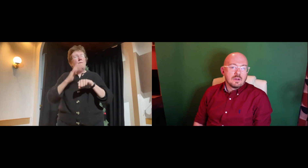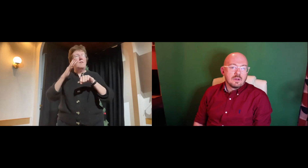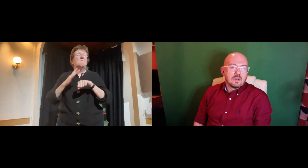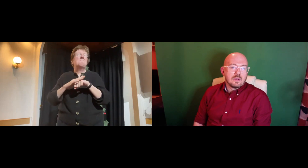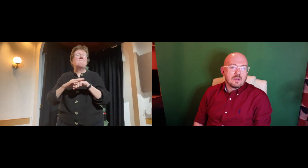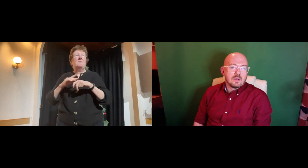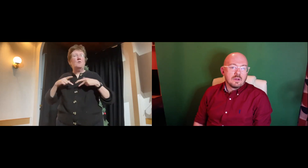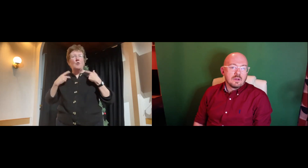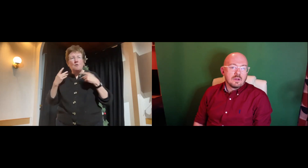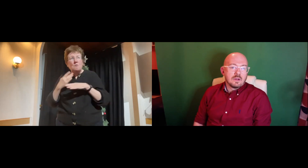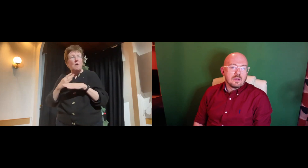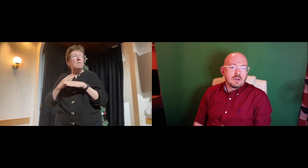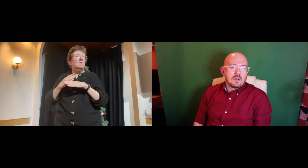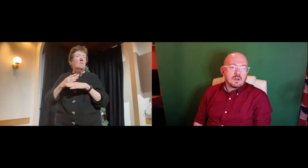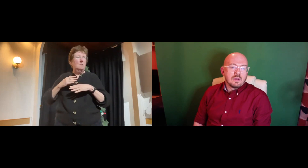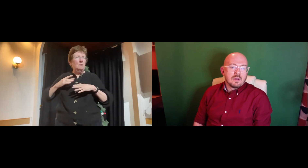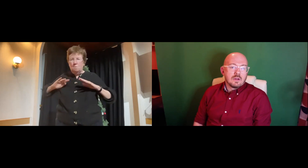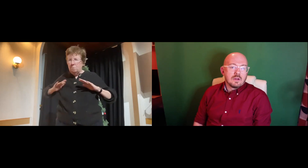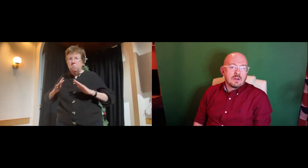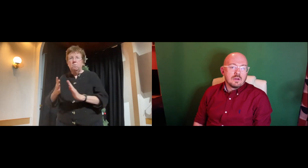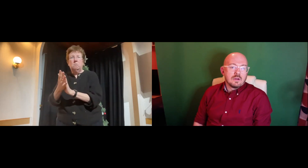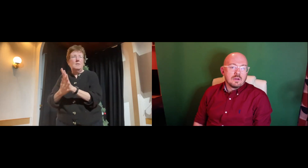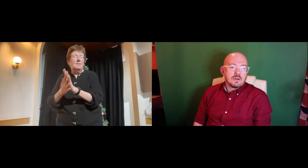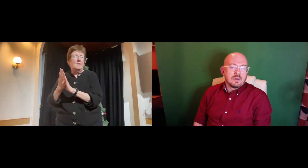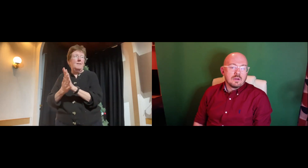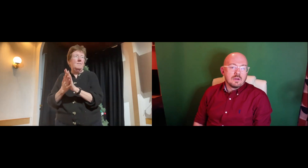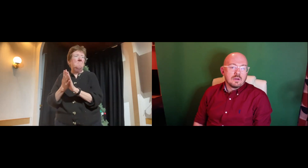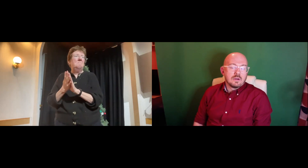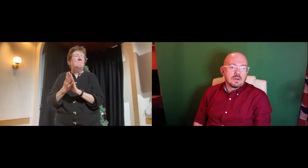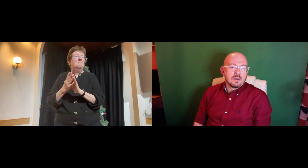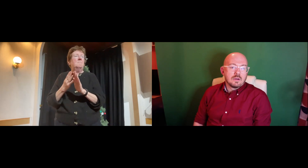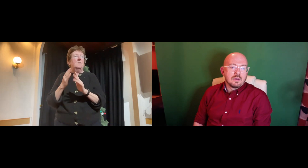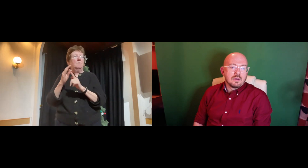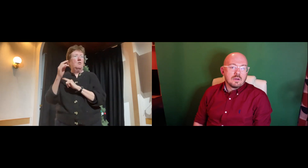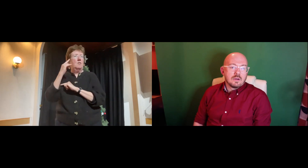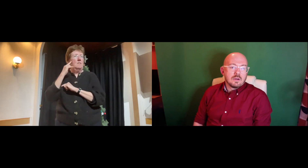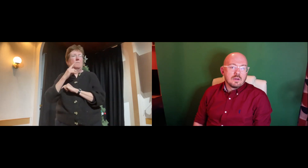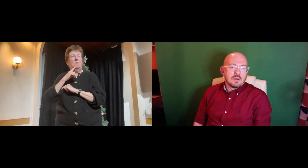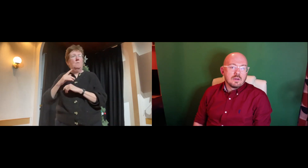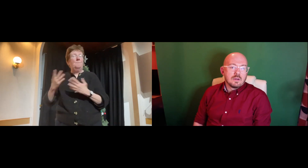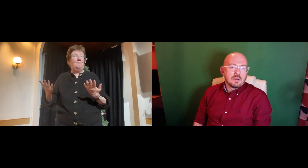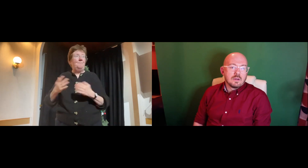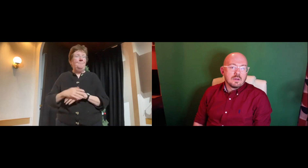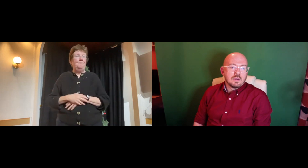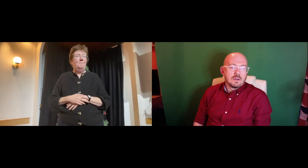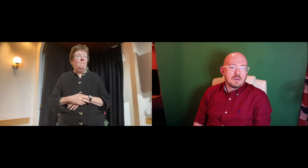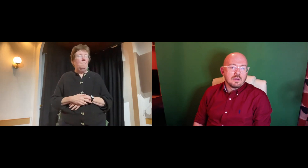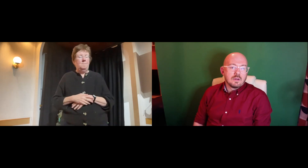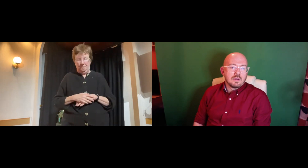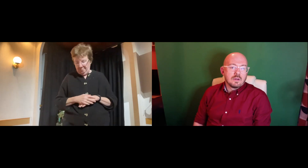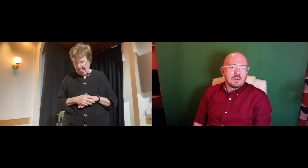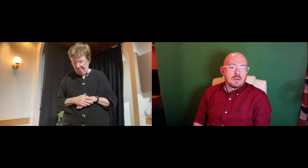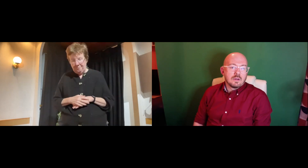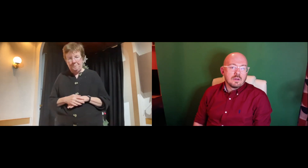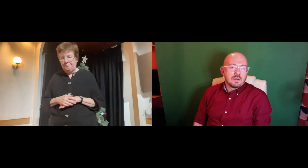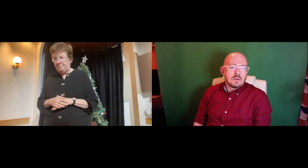But another thing we need to look at is, a new profession of nursery workers who are fluent BSL users and who are deaf